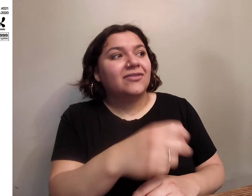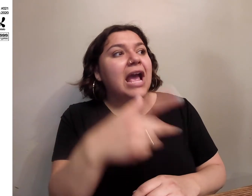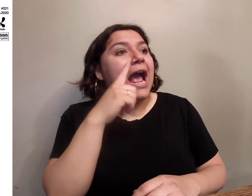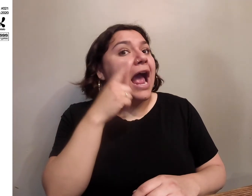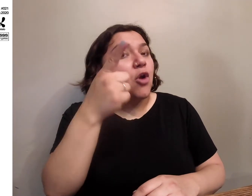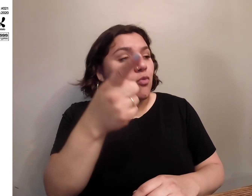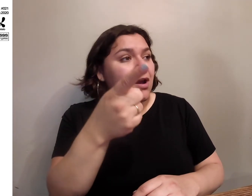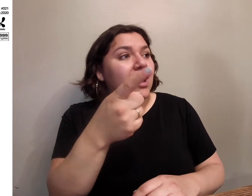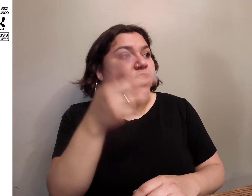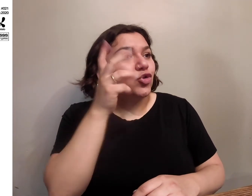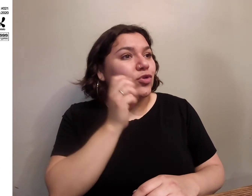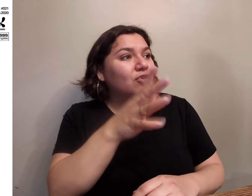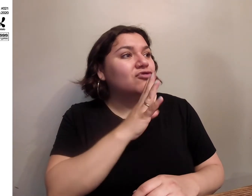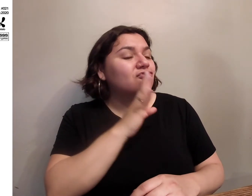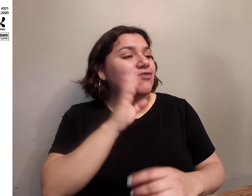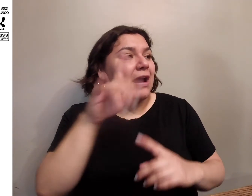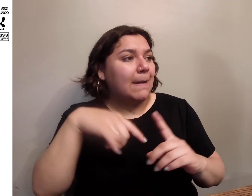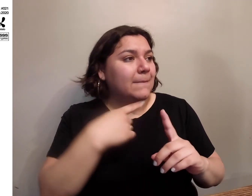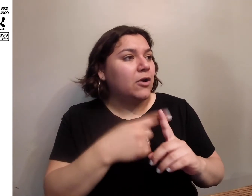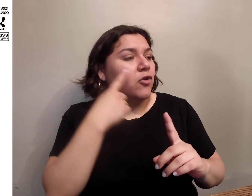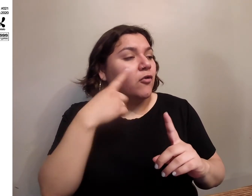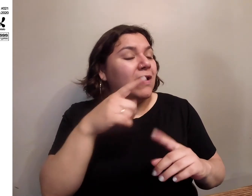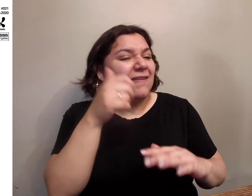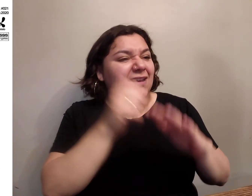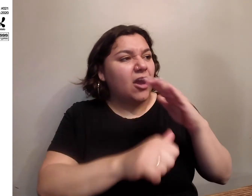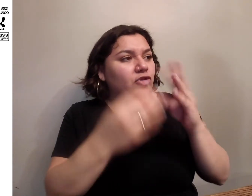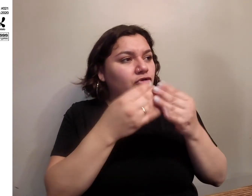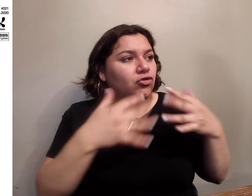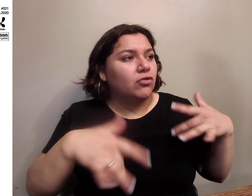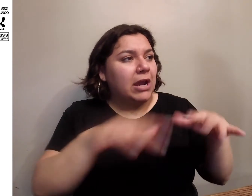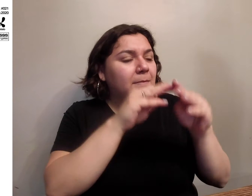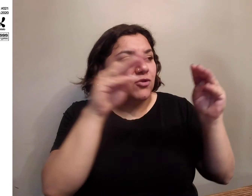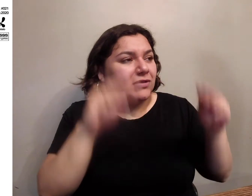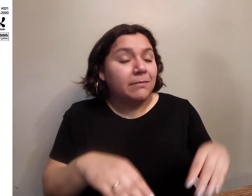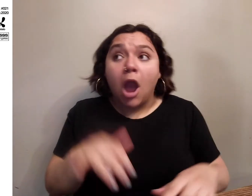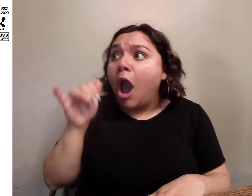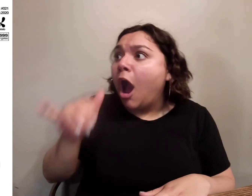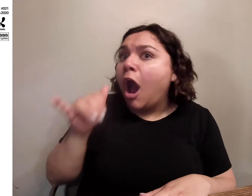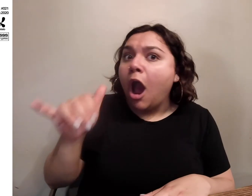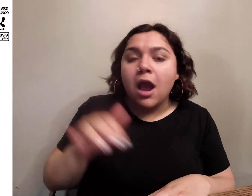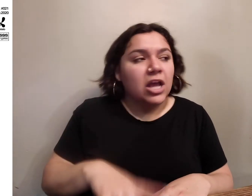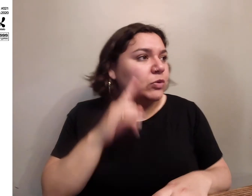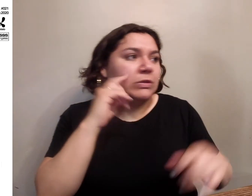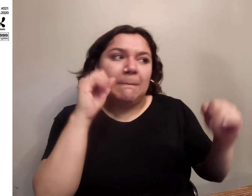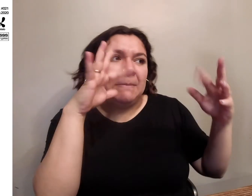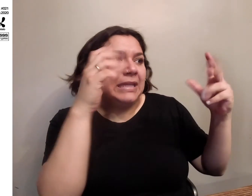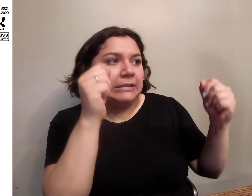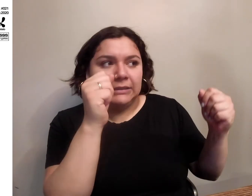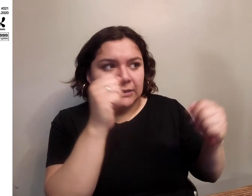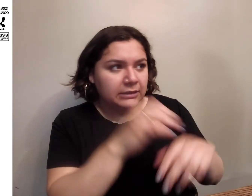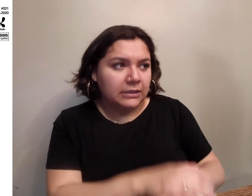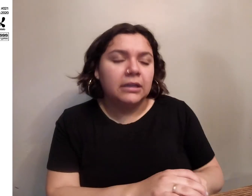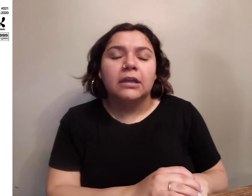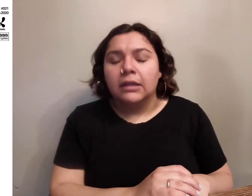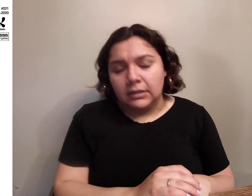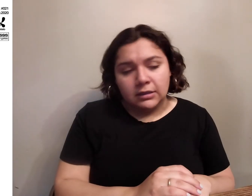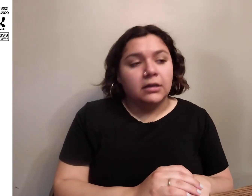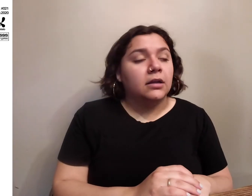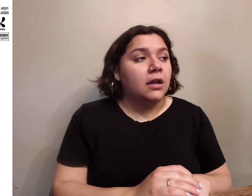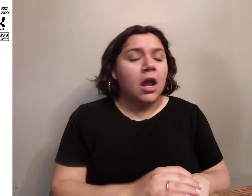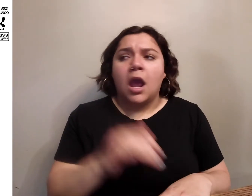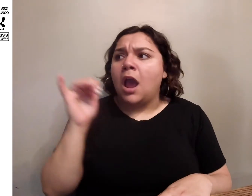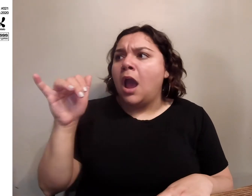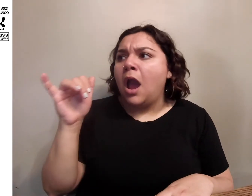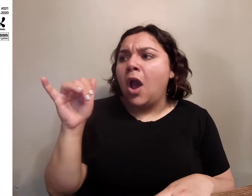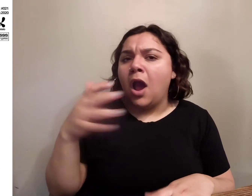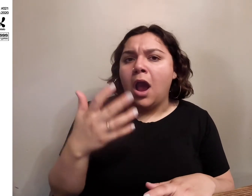I went to hear her talk at the Underground Museum, which was fantastic. And she sang. Oh my